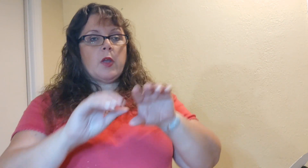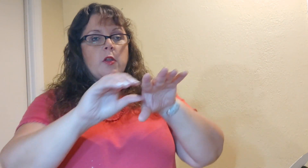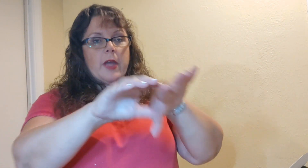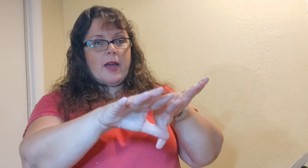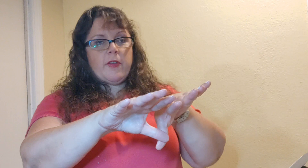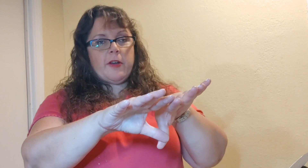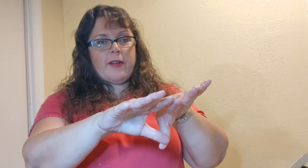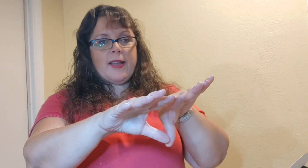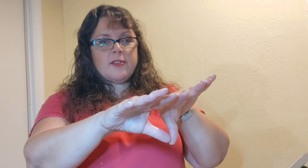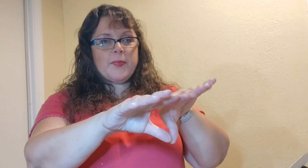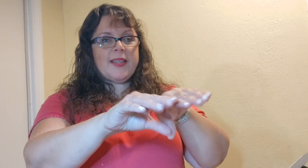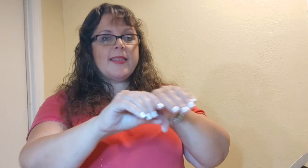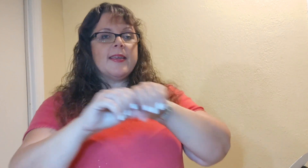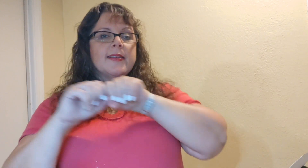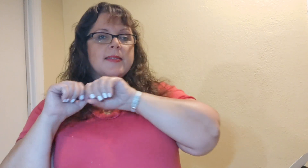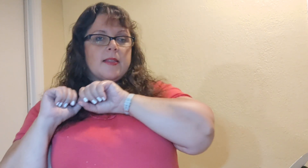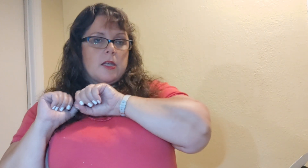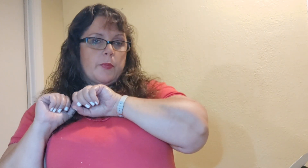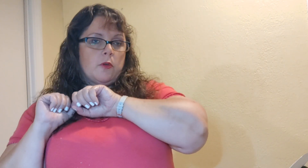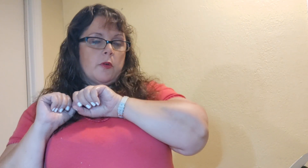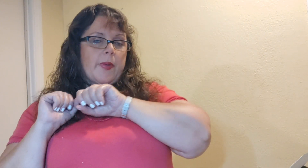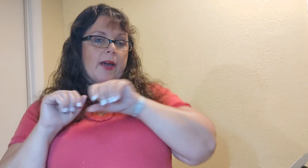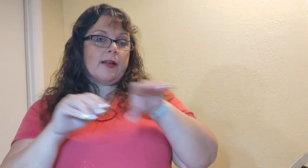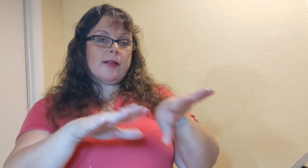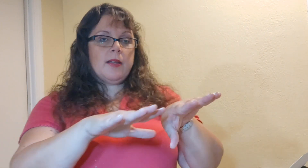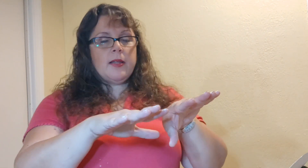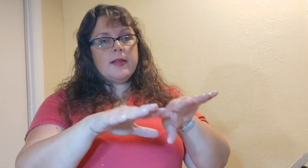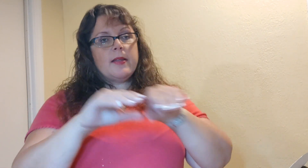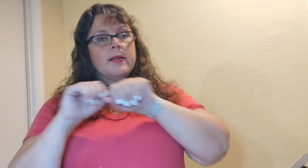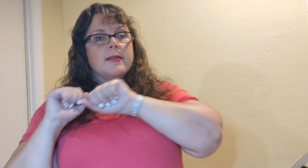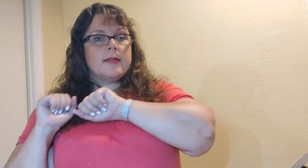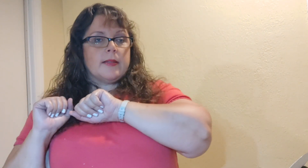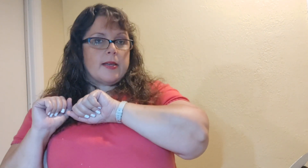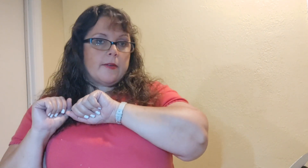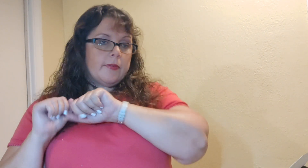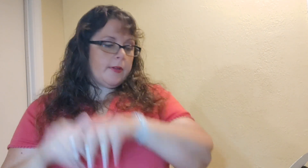you have your hands open like this, and then you pull back, is to leave.